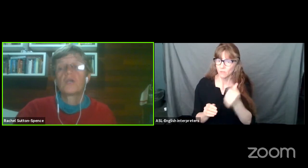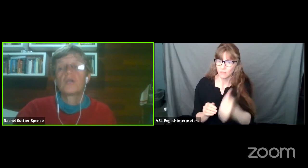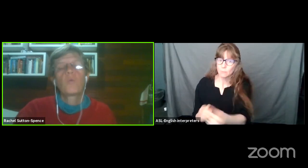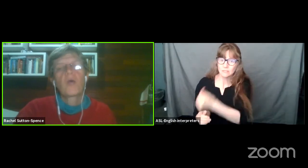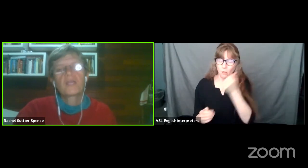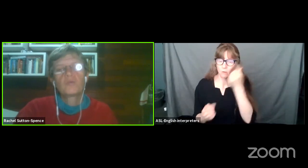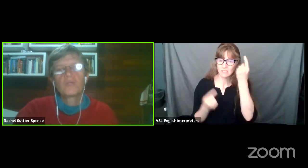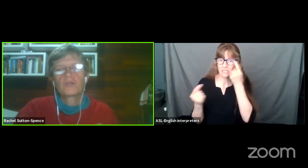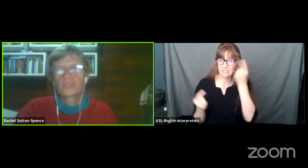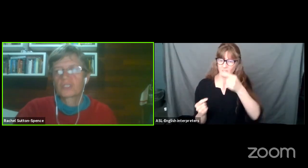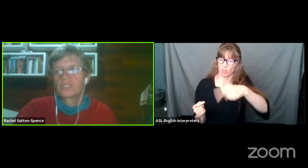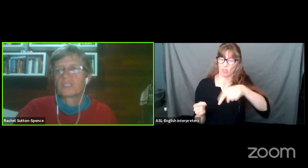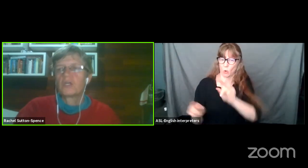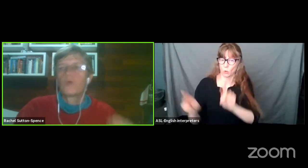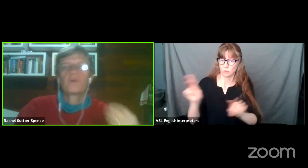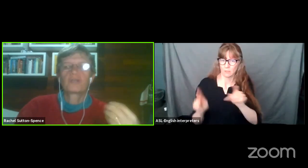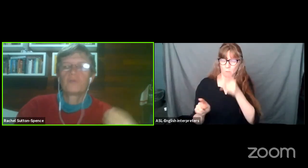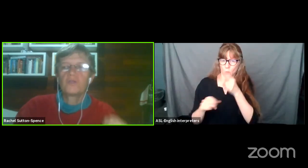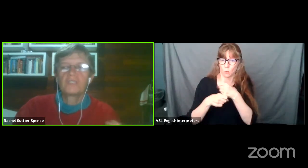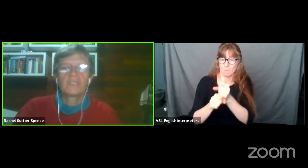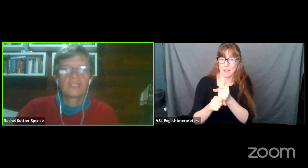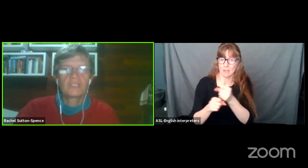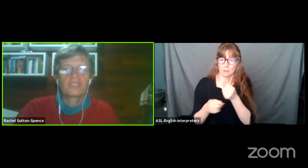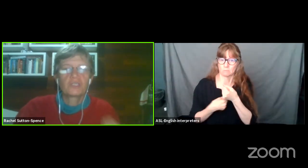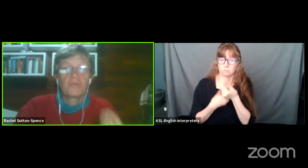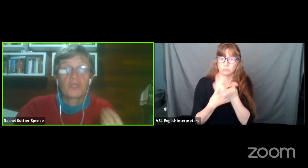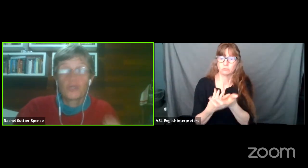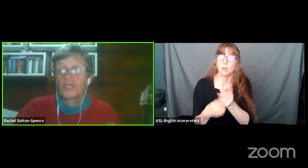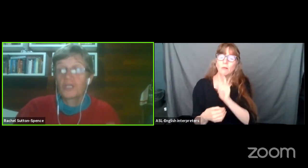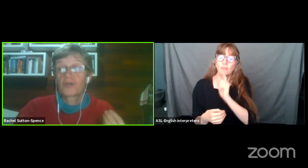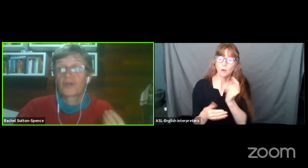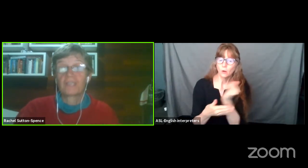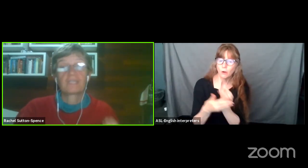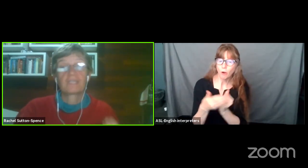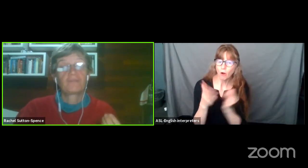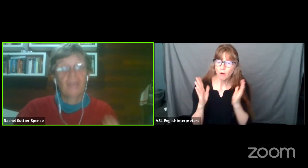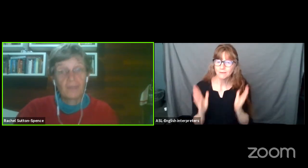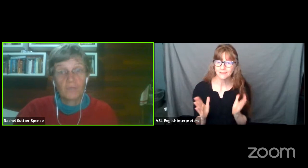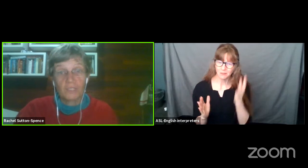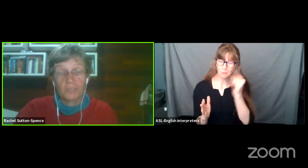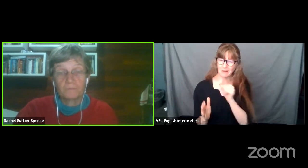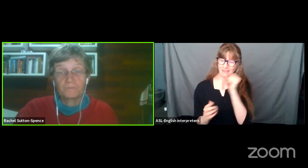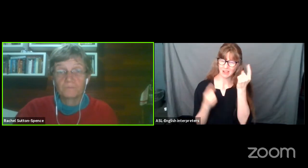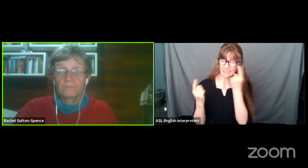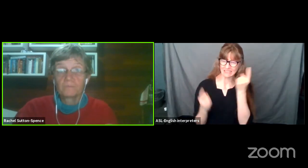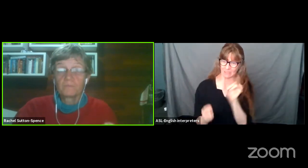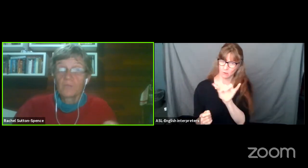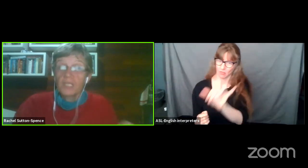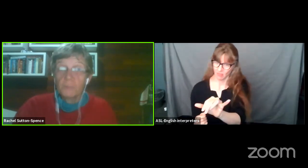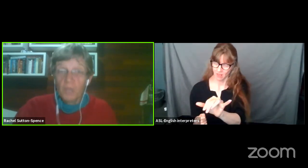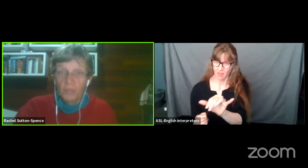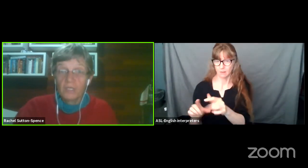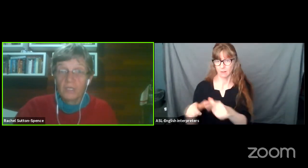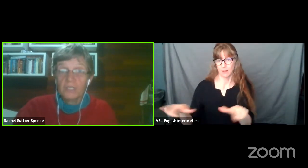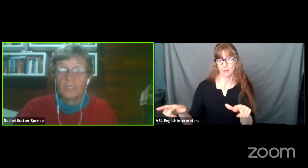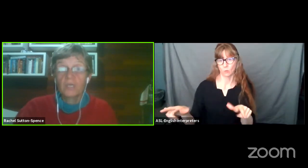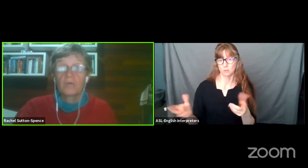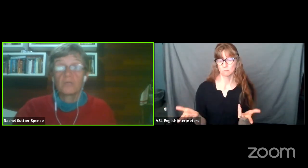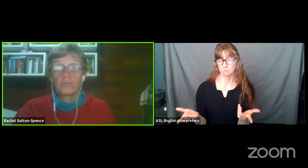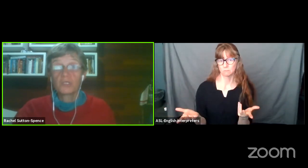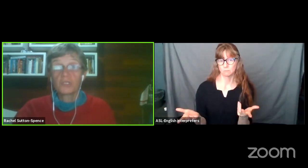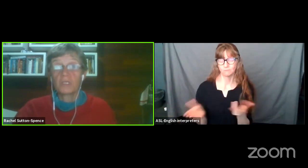signers? Why can we not study what the community considers to be good creative language? And to be